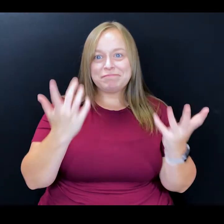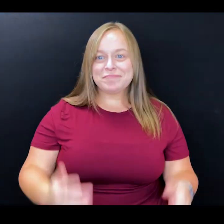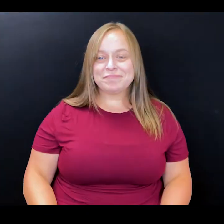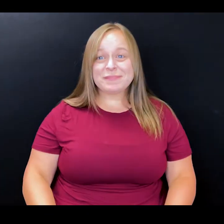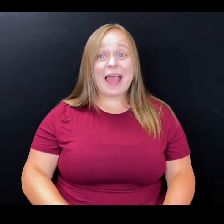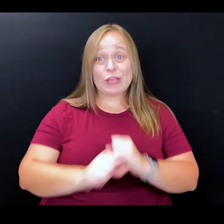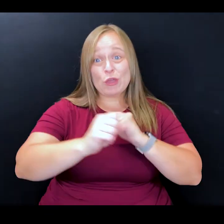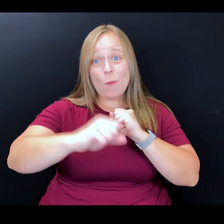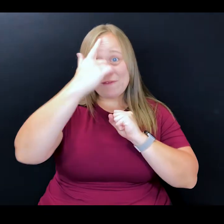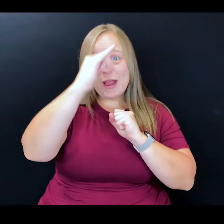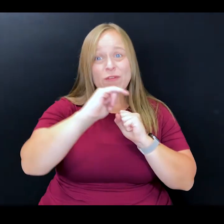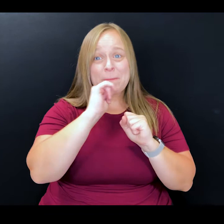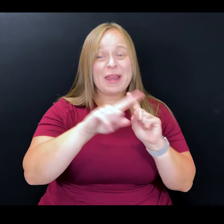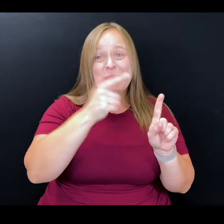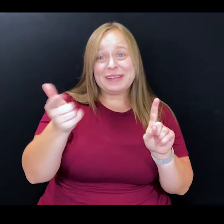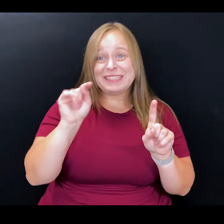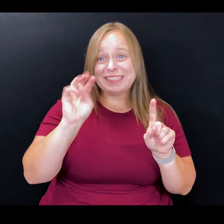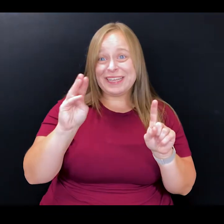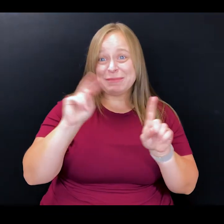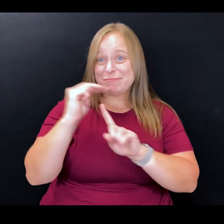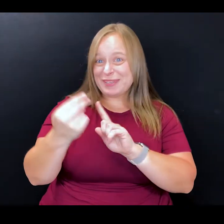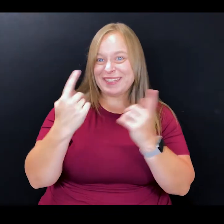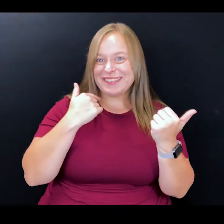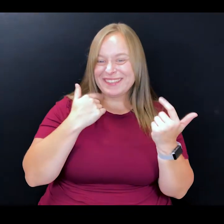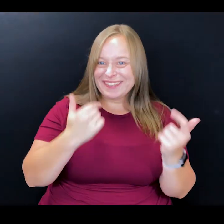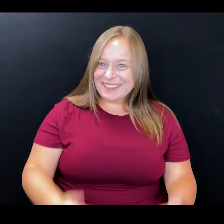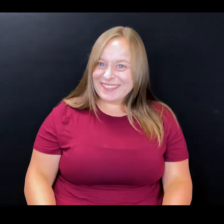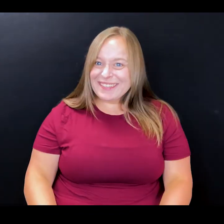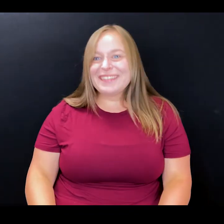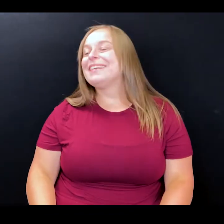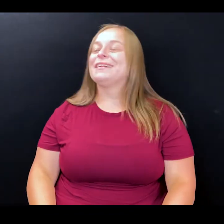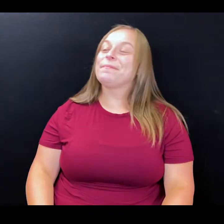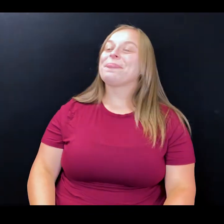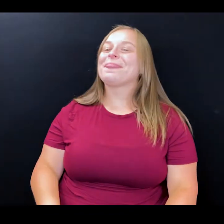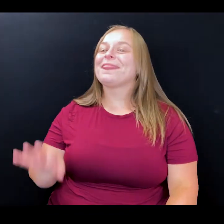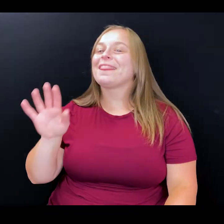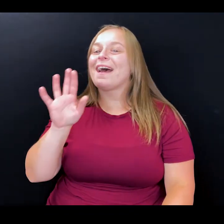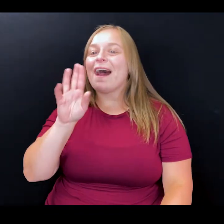this. I could go on forever, but I would like to hear Tim's perspective.